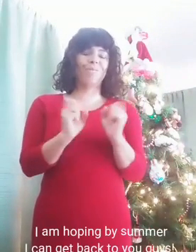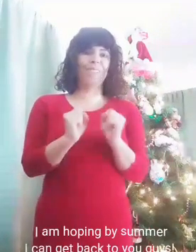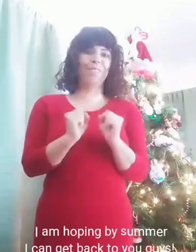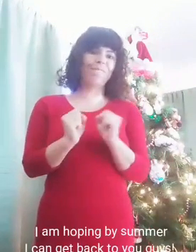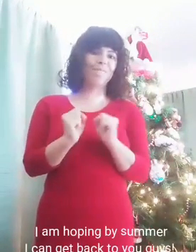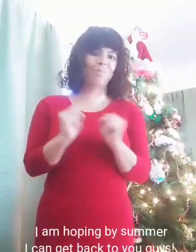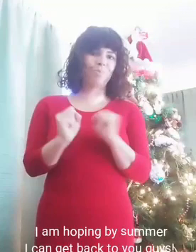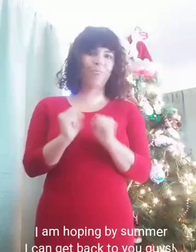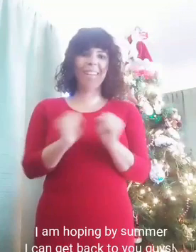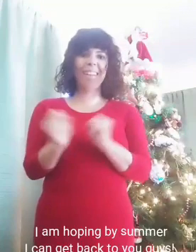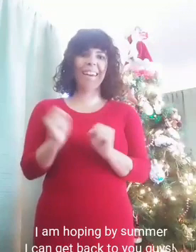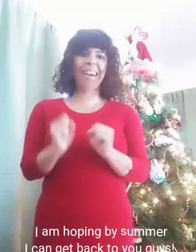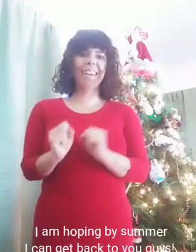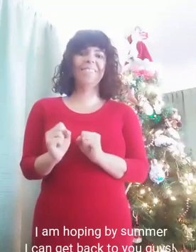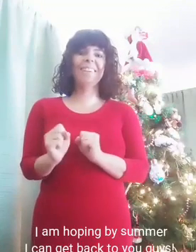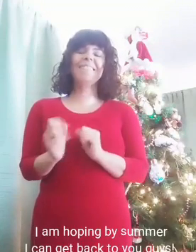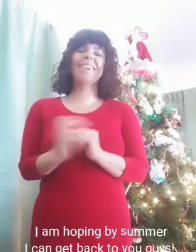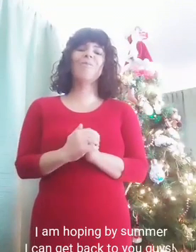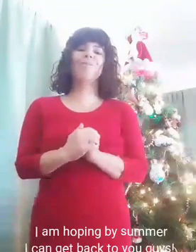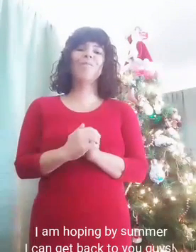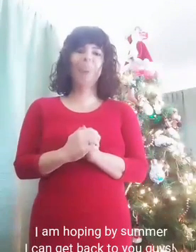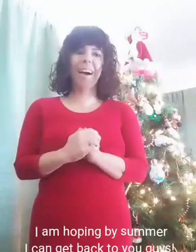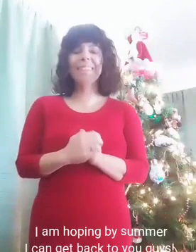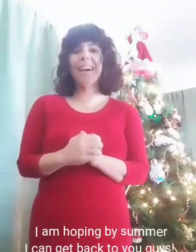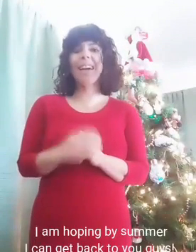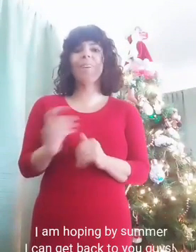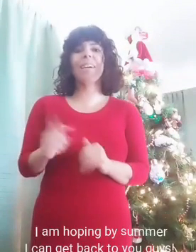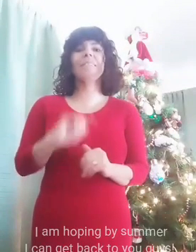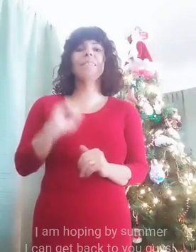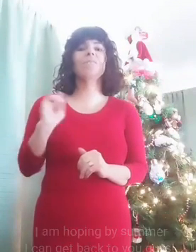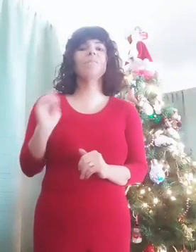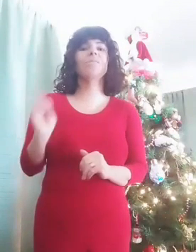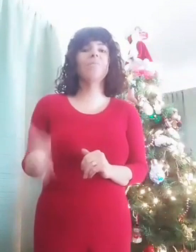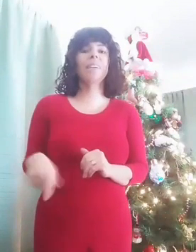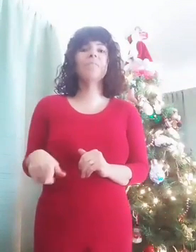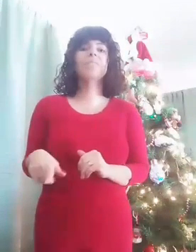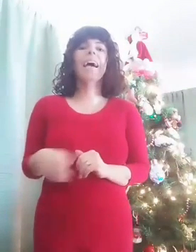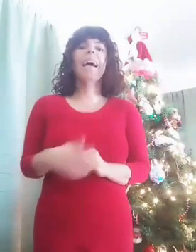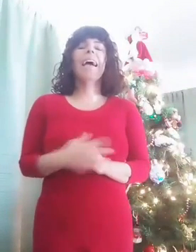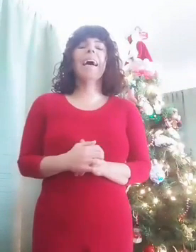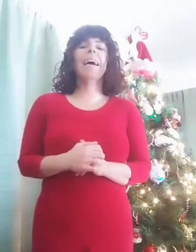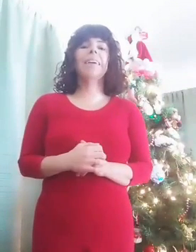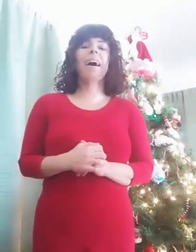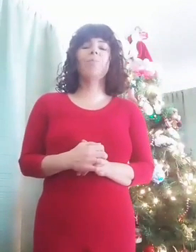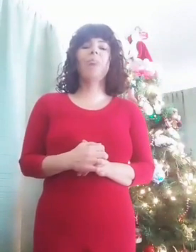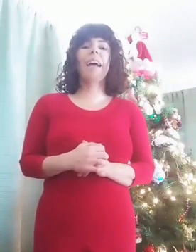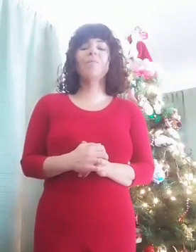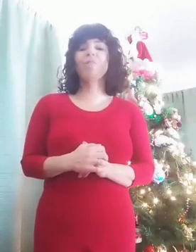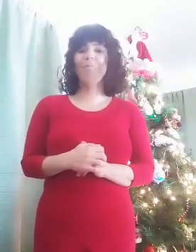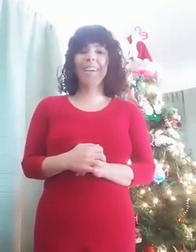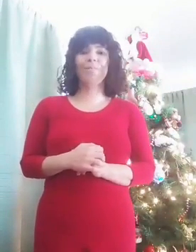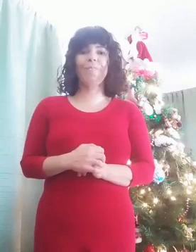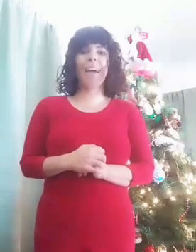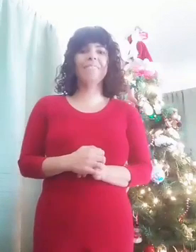you know just pray that I can do this if not I am going to continue to do videos and I have some plans for that